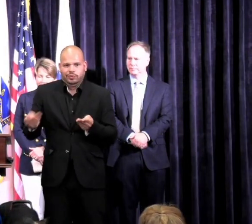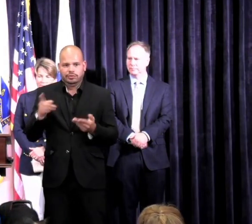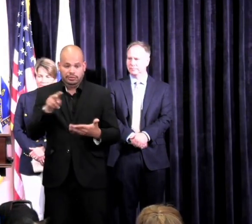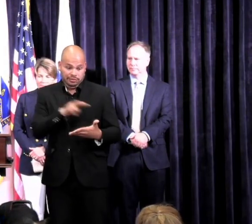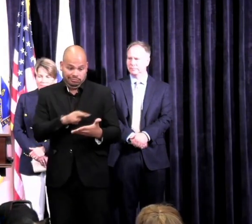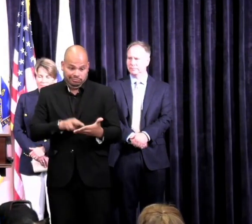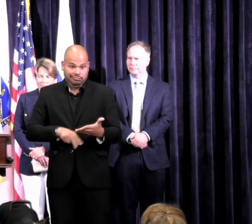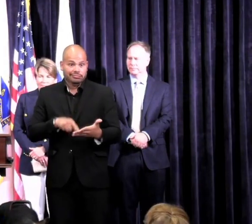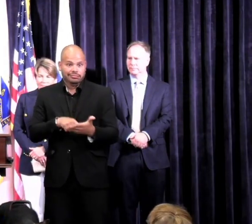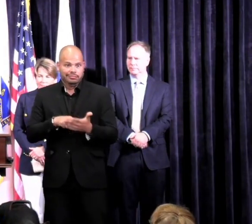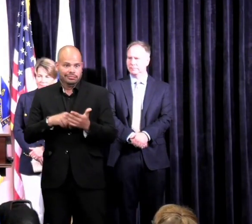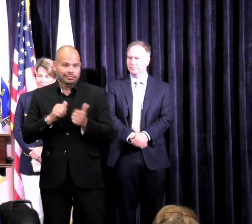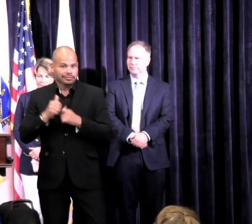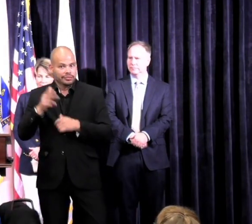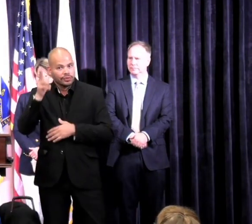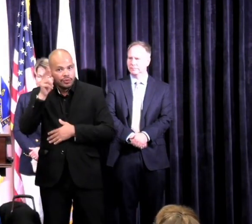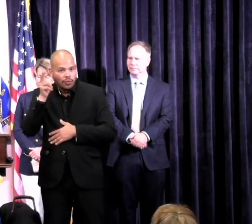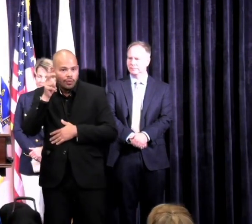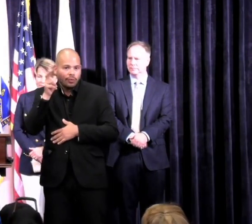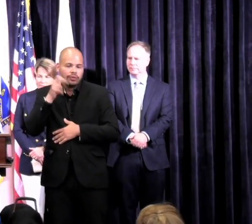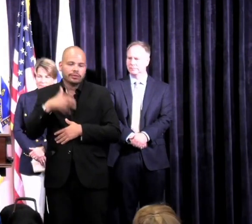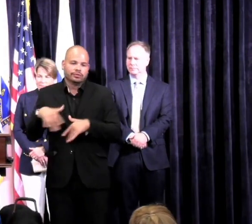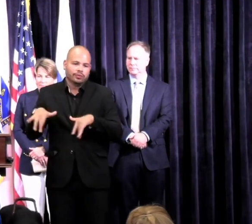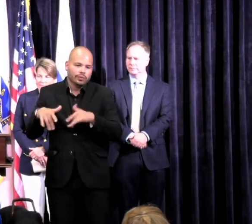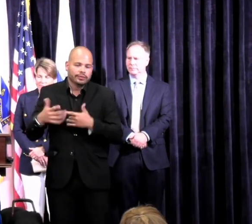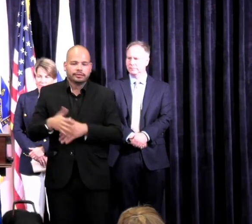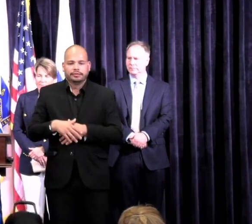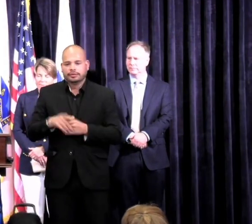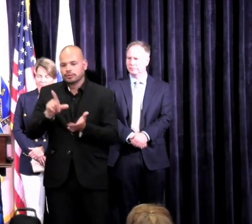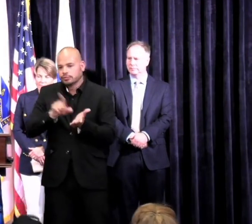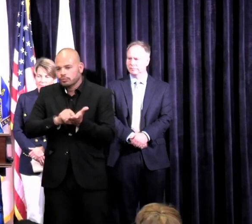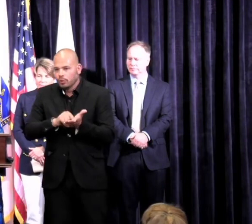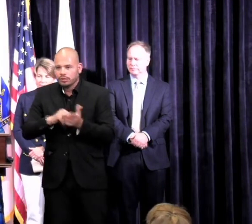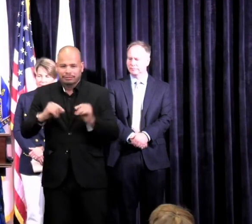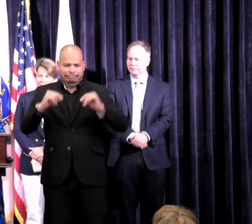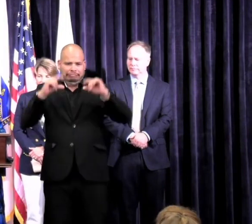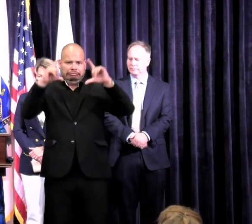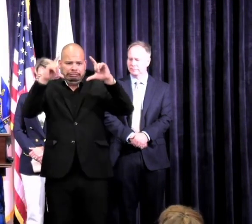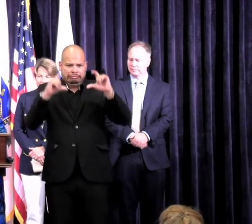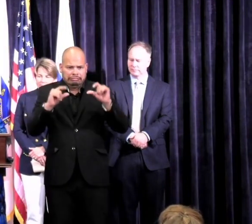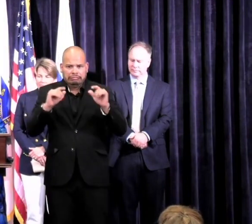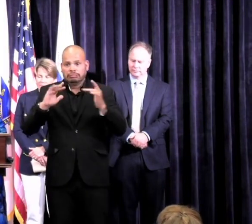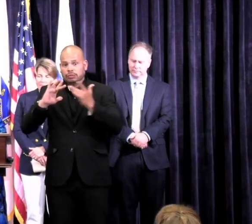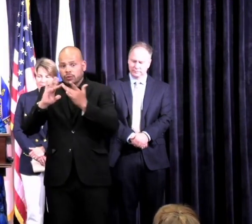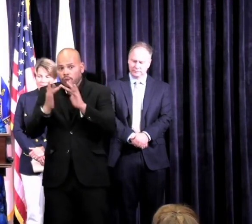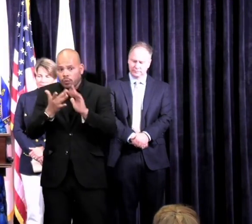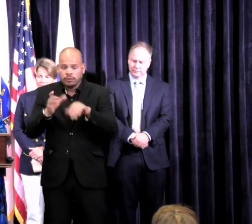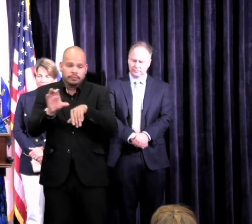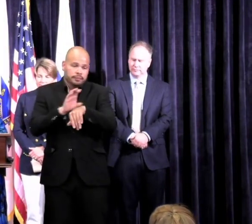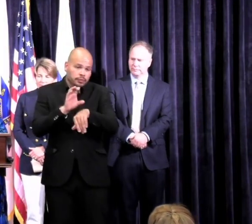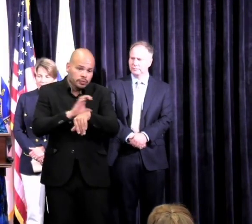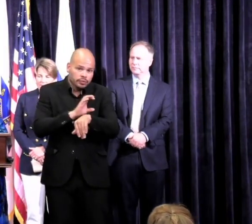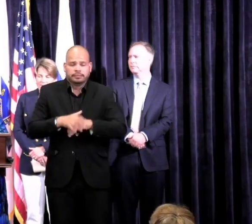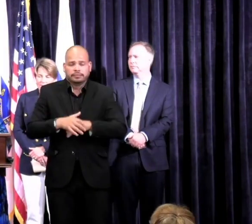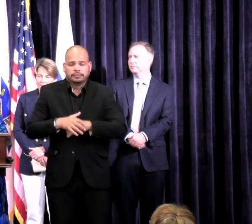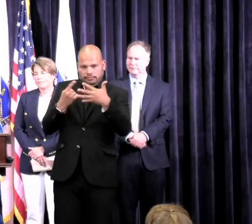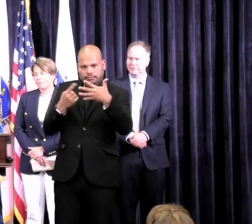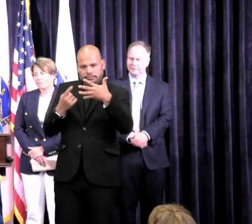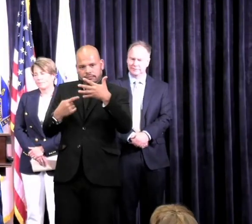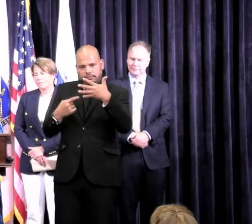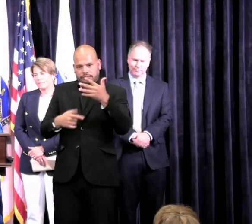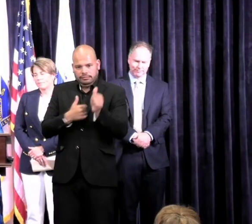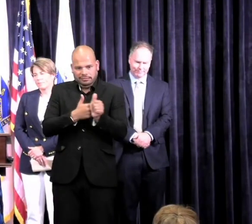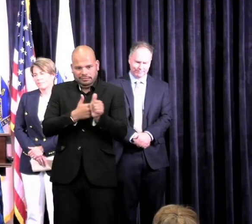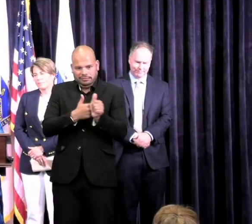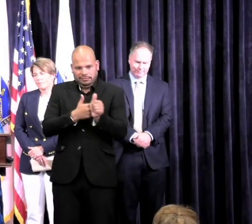audio large print Braille and digital formats this is so important to me